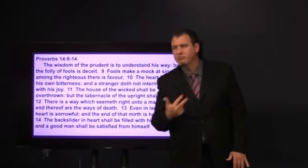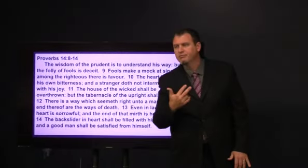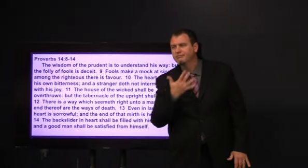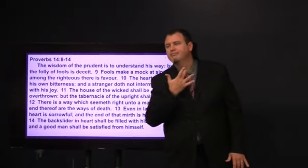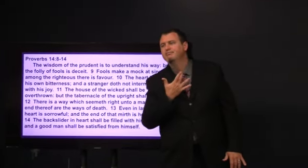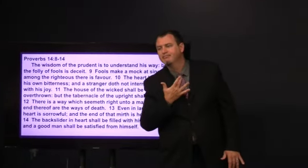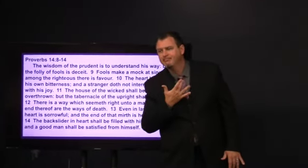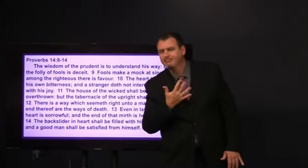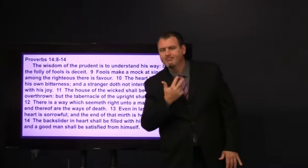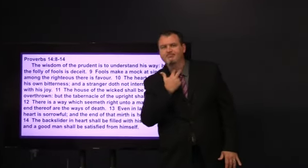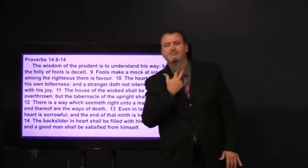It leads to death.